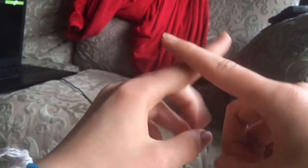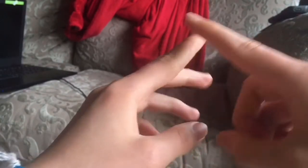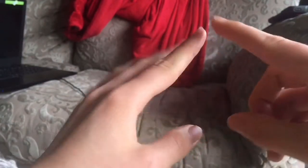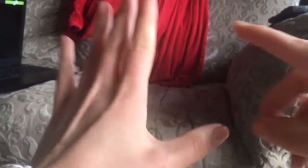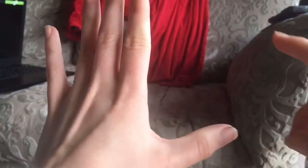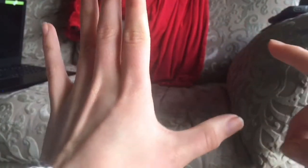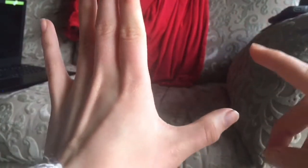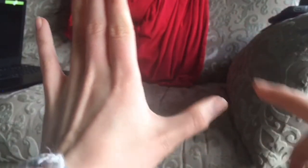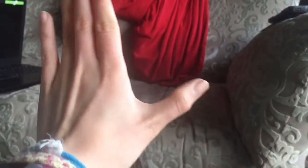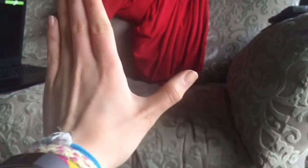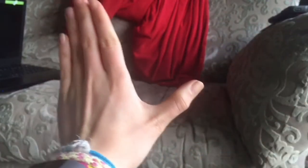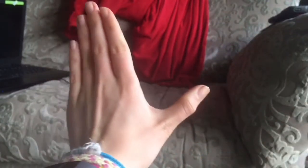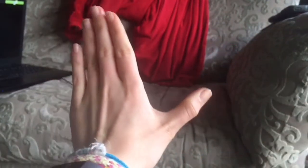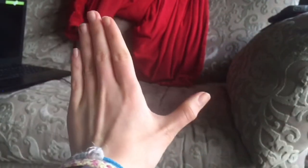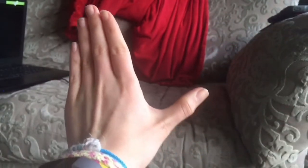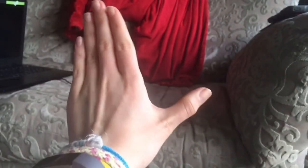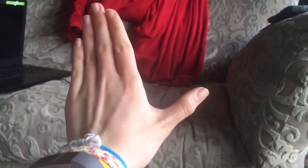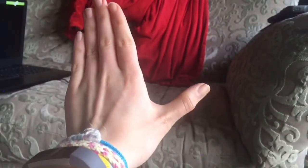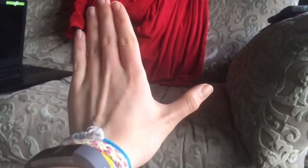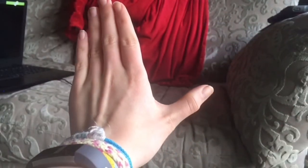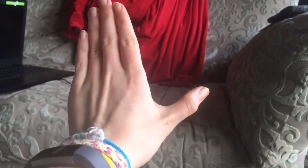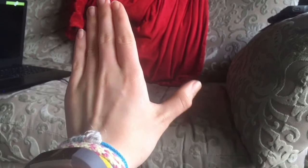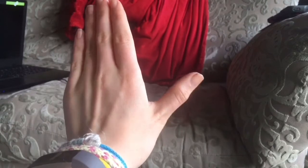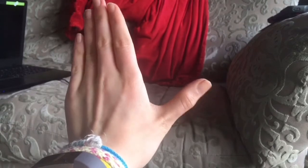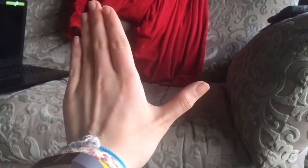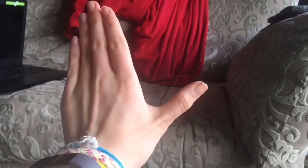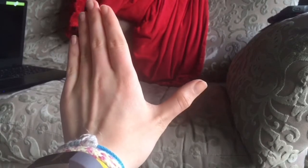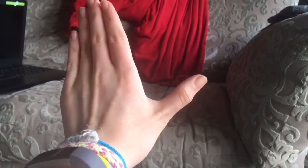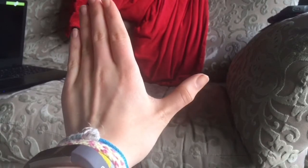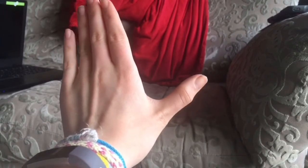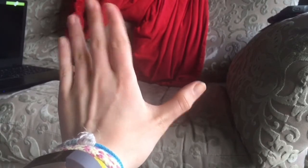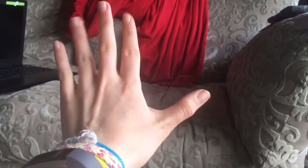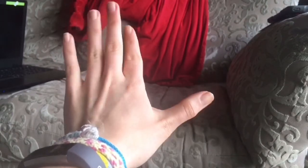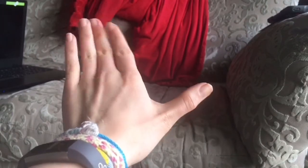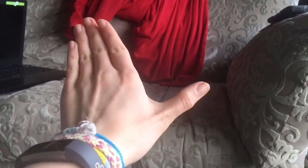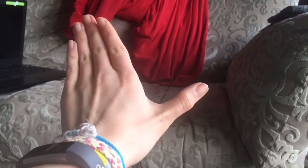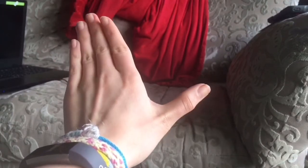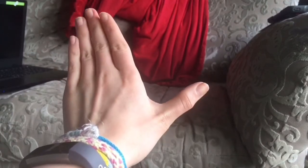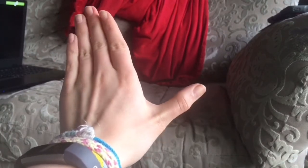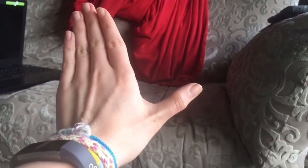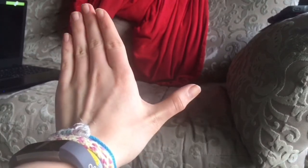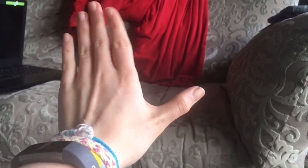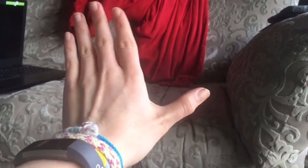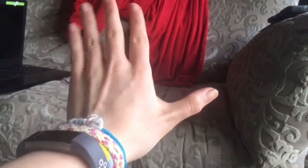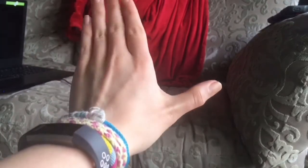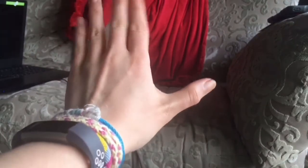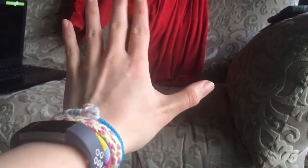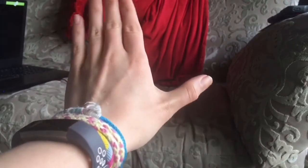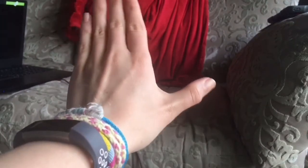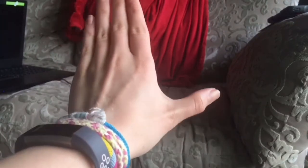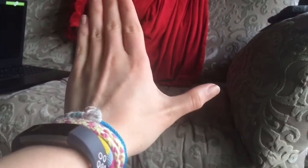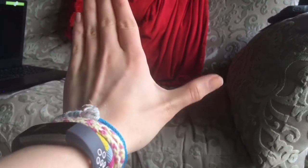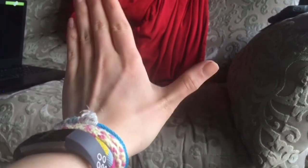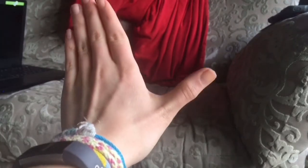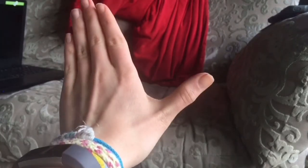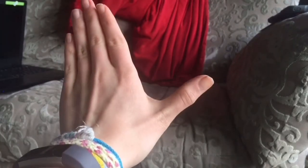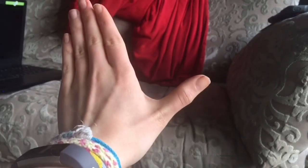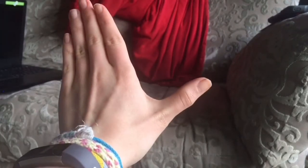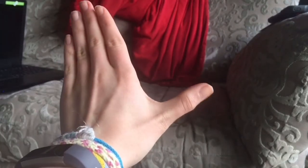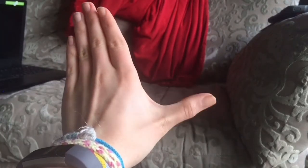Then Y, we're going to put our hands like this on our left hand. So all of these fingers are together, but the thumb's